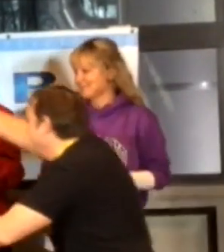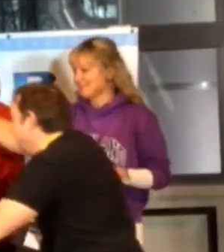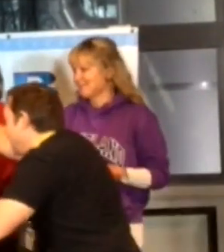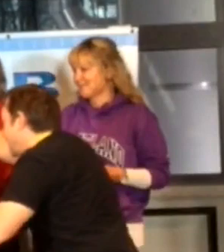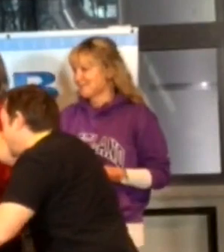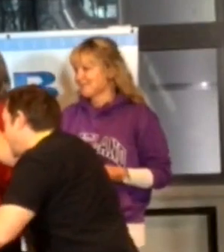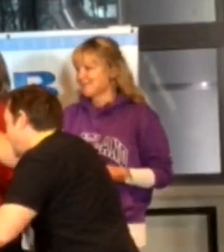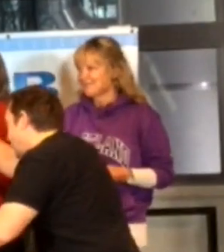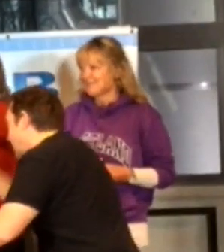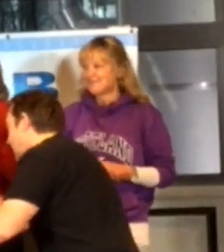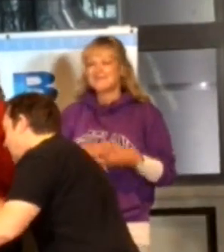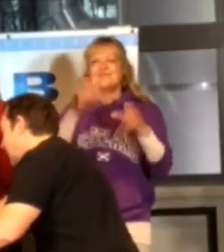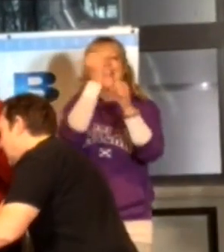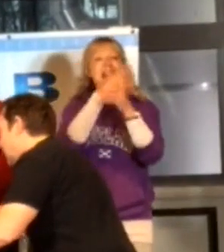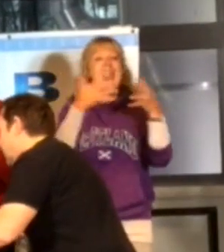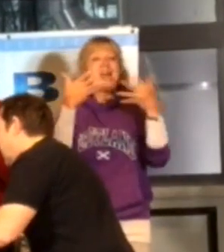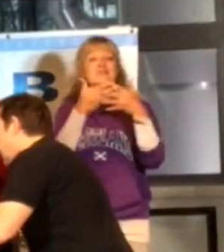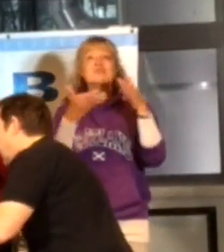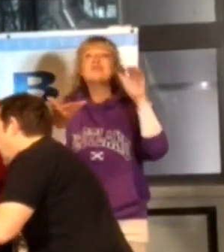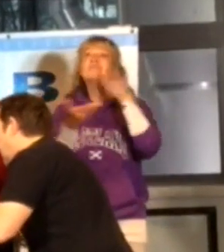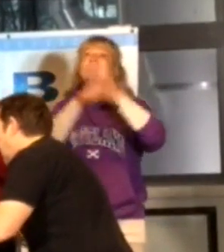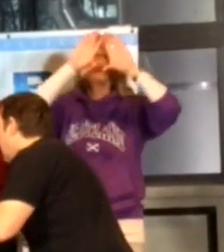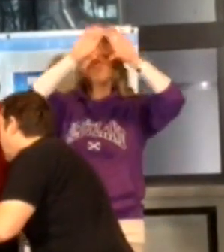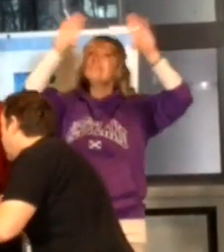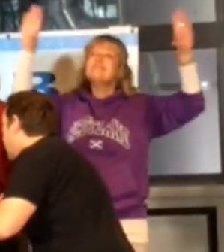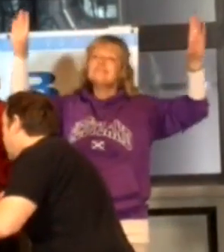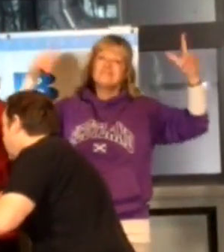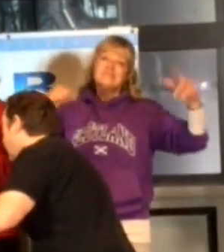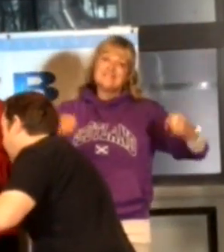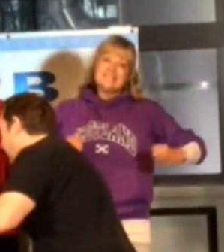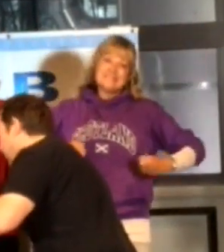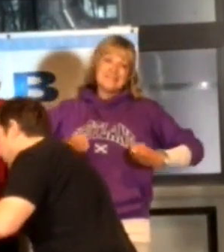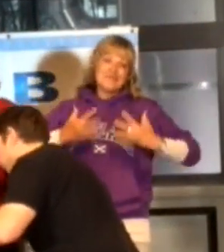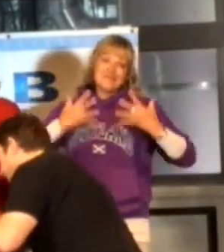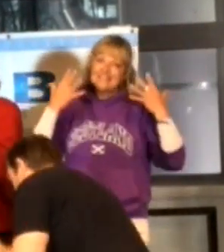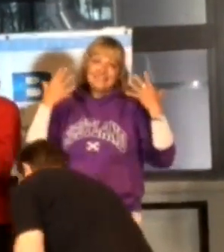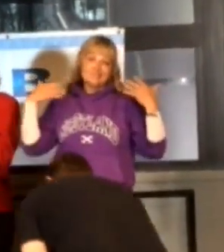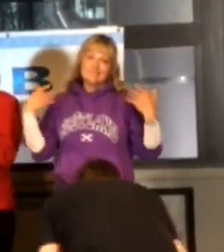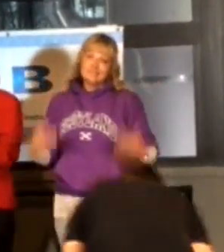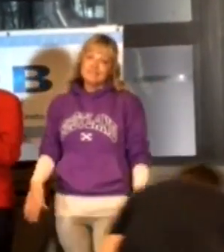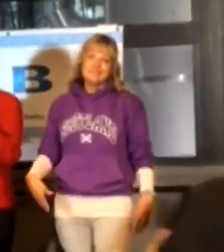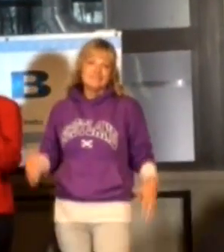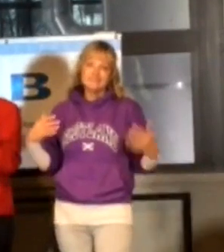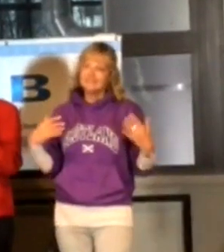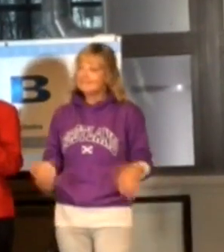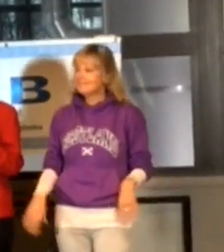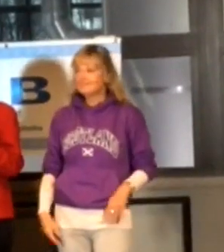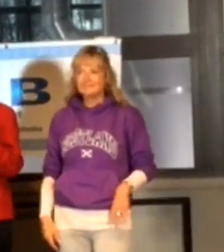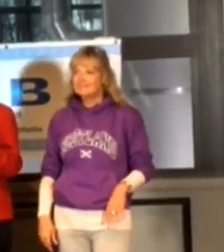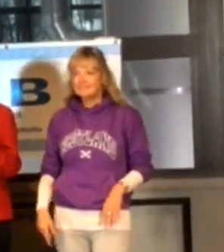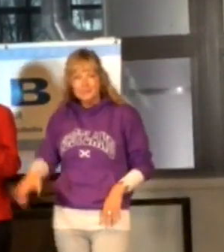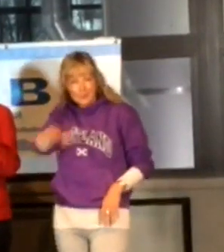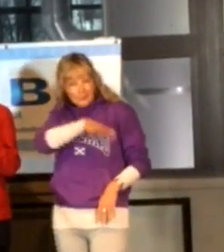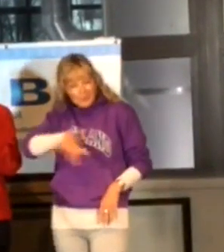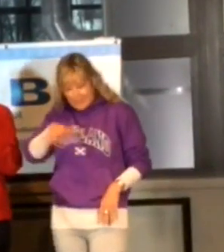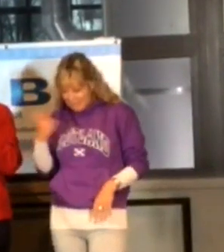One Banner, you are an inspiration to us. An inspiration to all of us who've travelled from